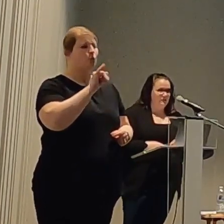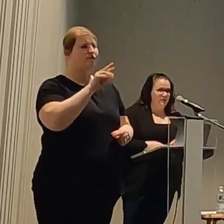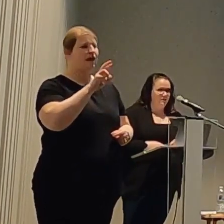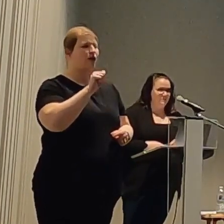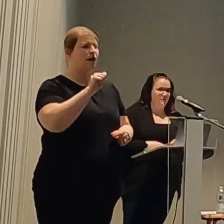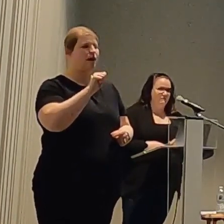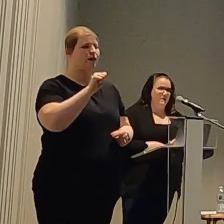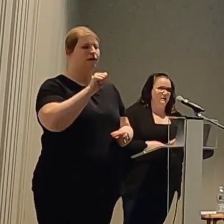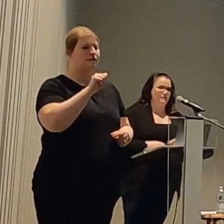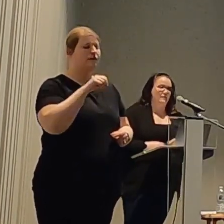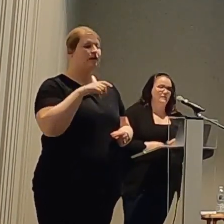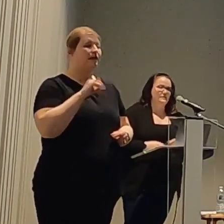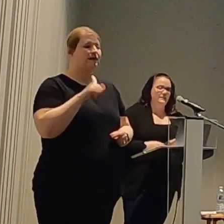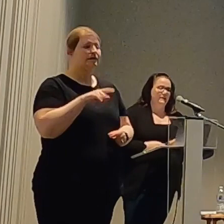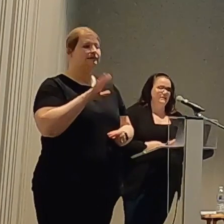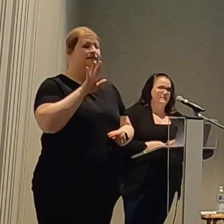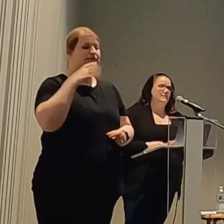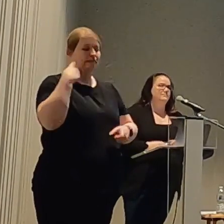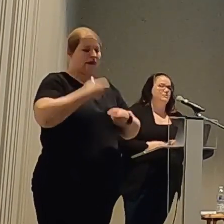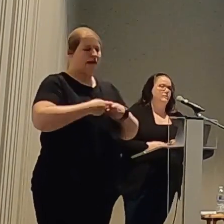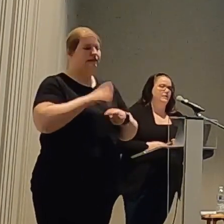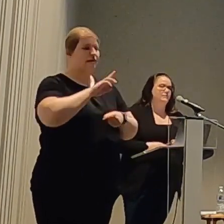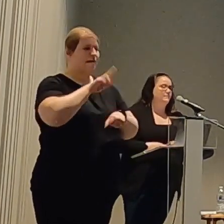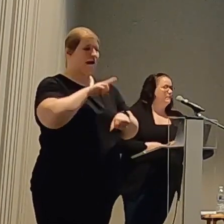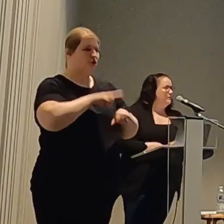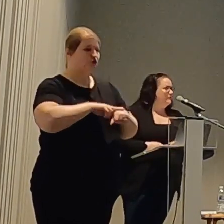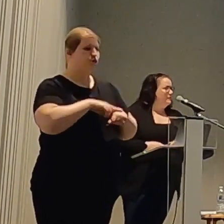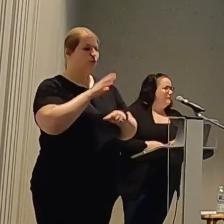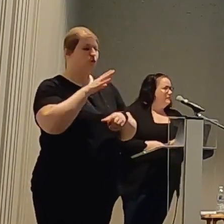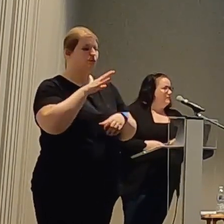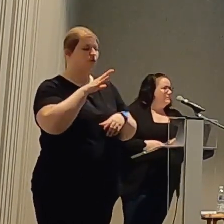National Museum of Modern Art, and it's in Madrid.